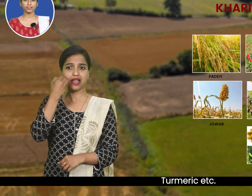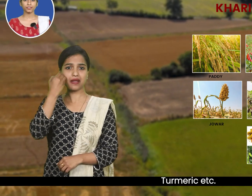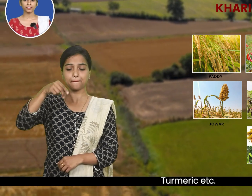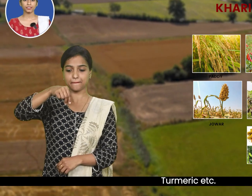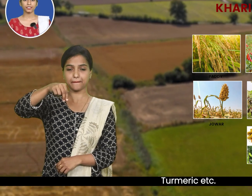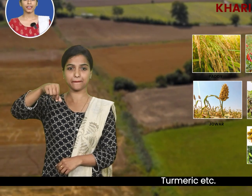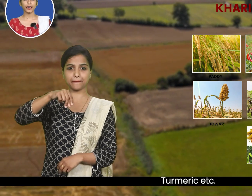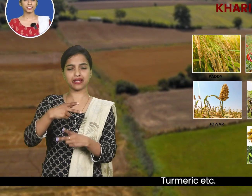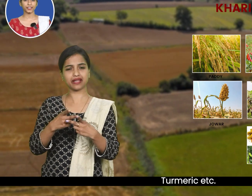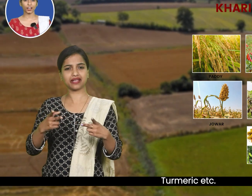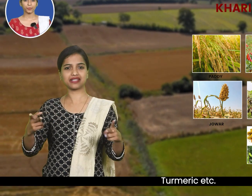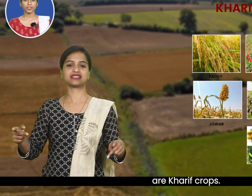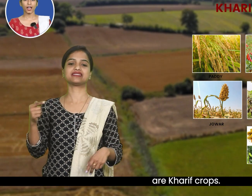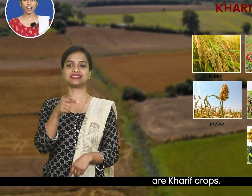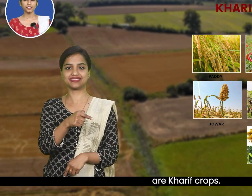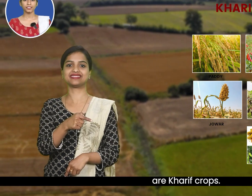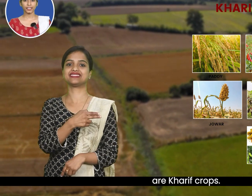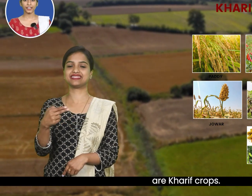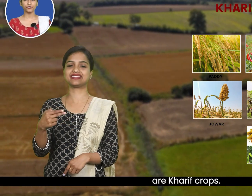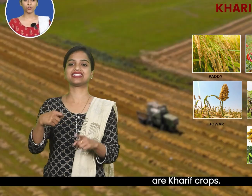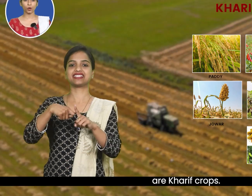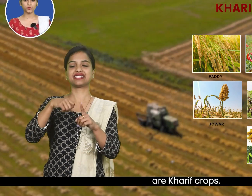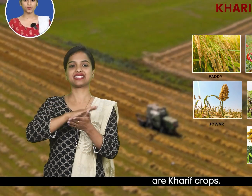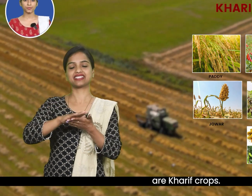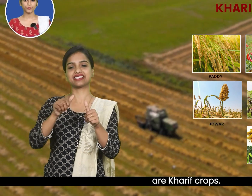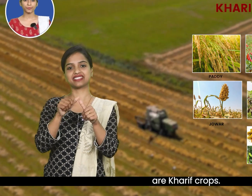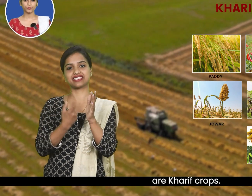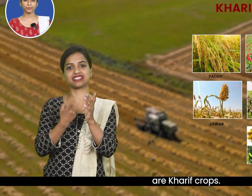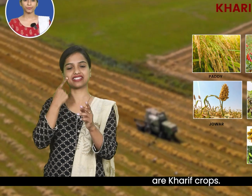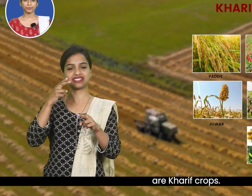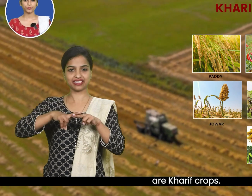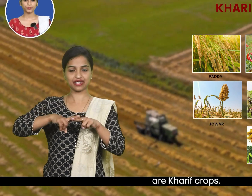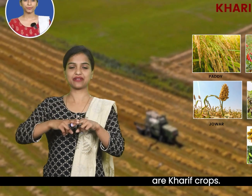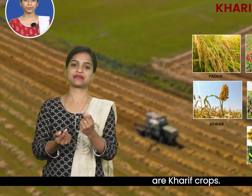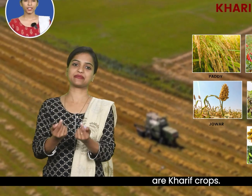turmeric, etc. are Kharif crops.